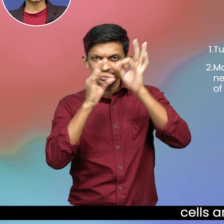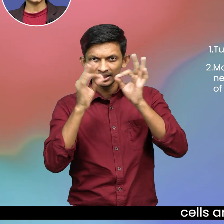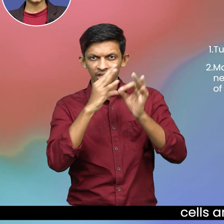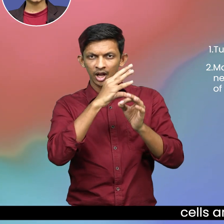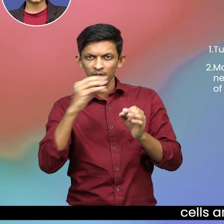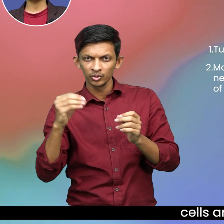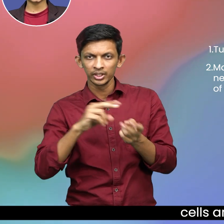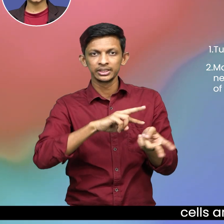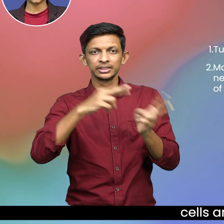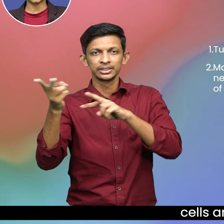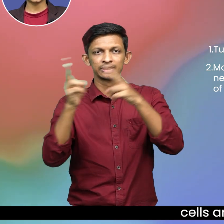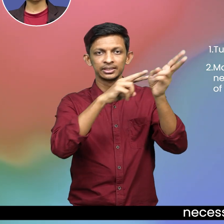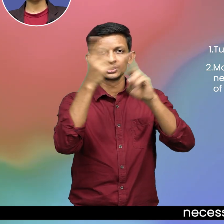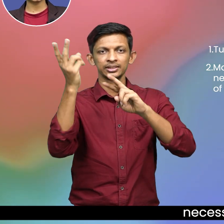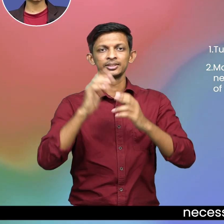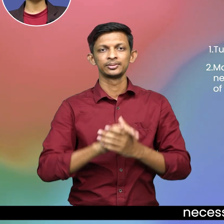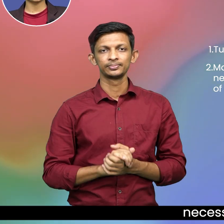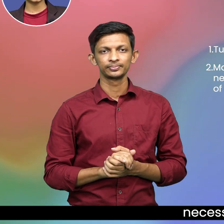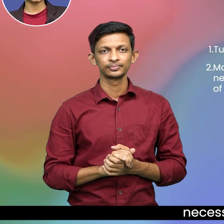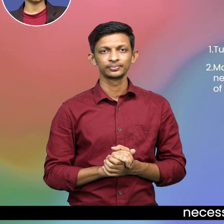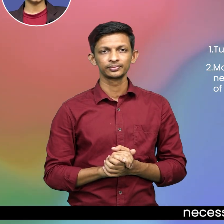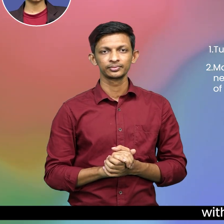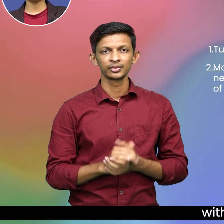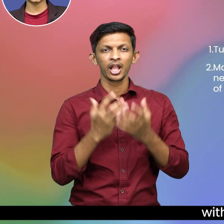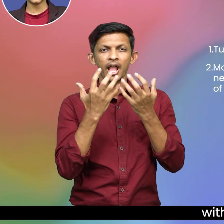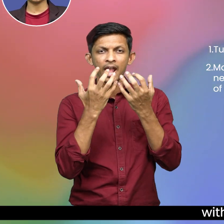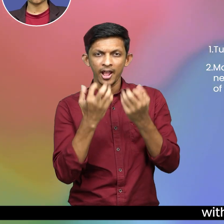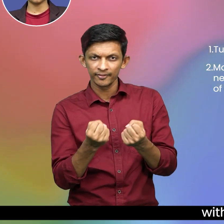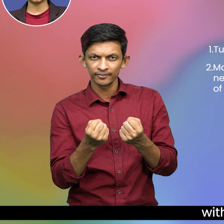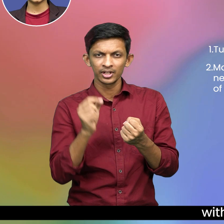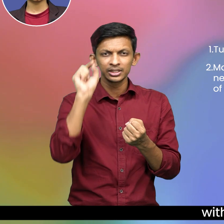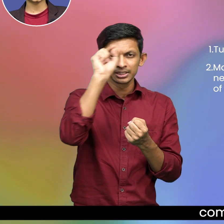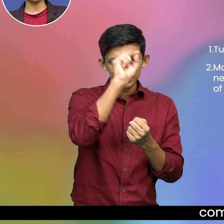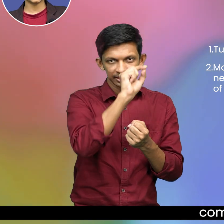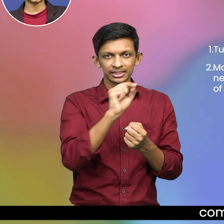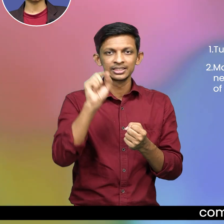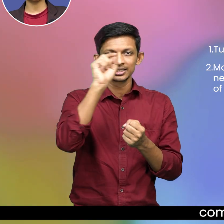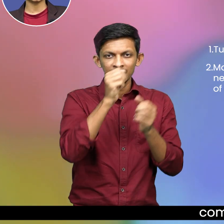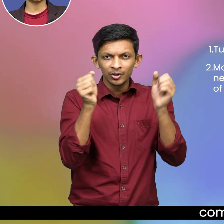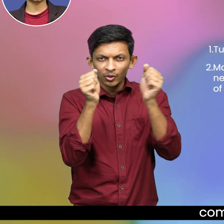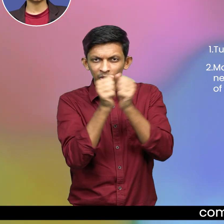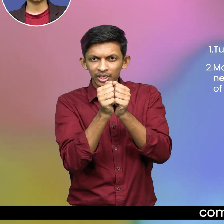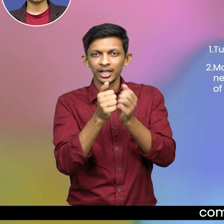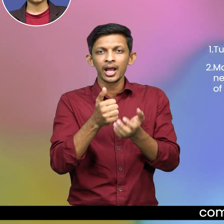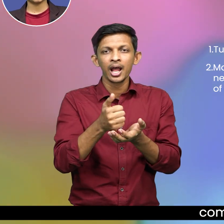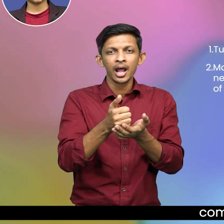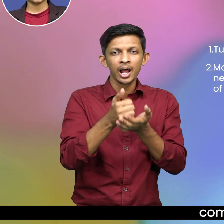Maintaining cells and transporting necessary molecules with the help of companion